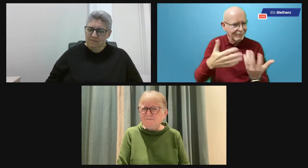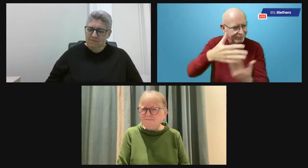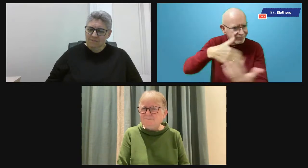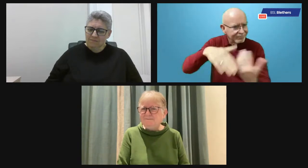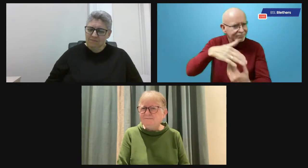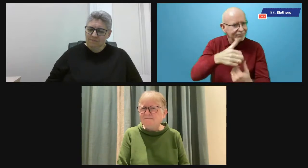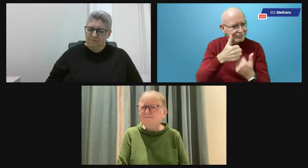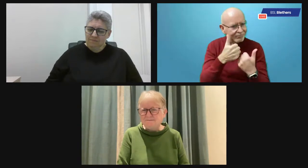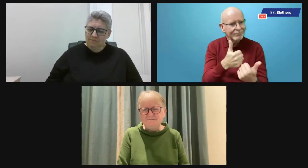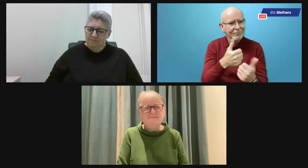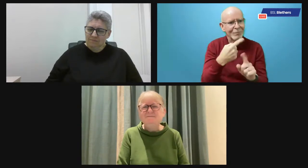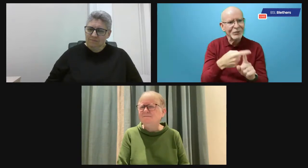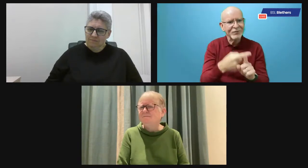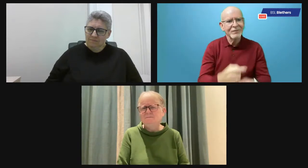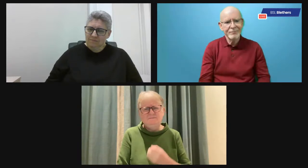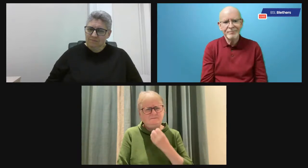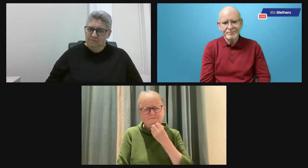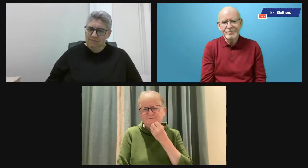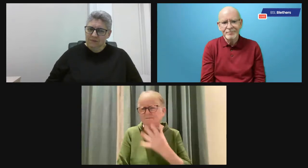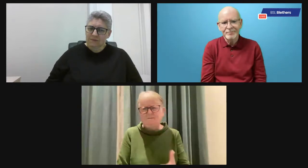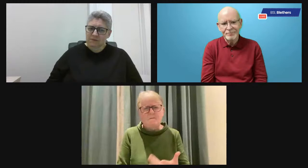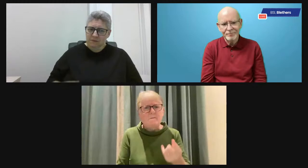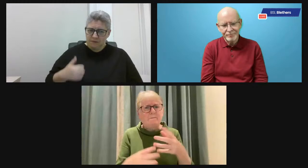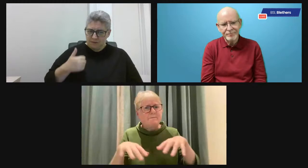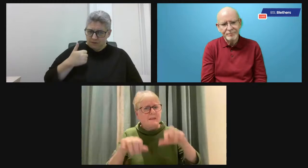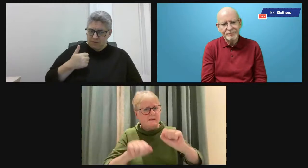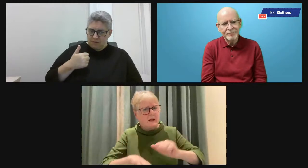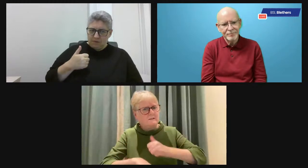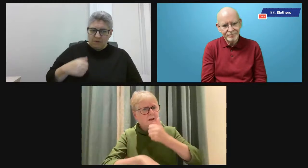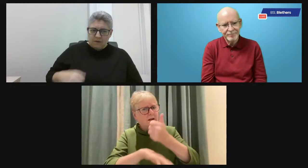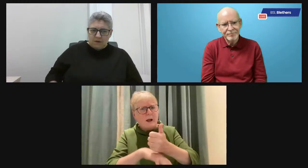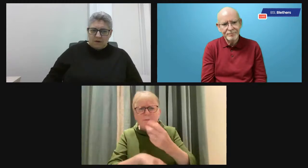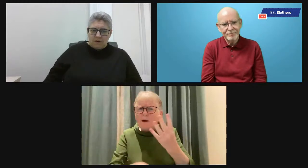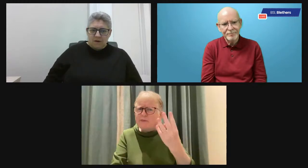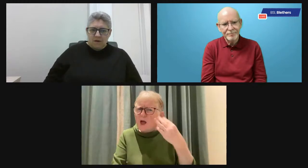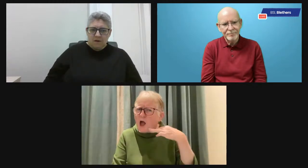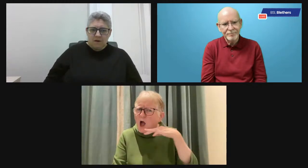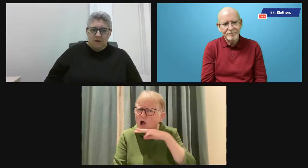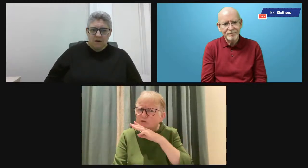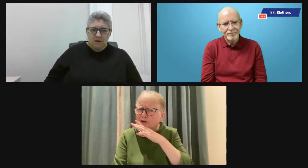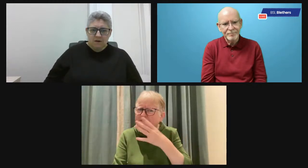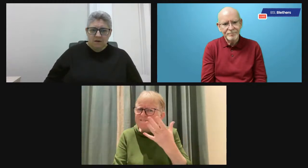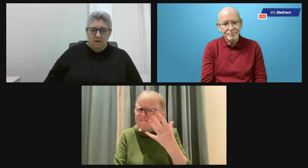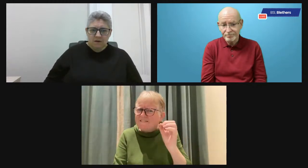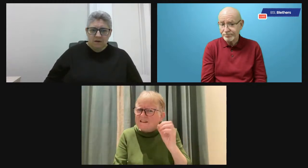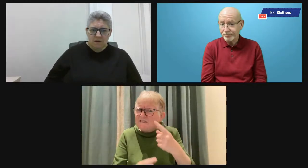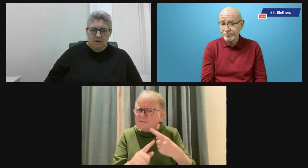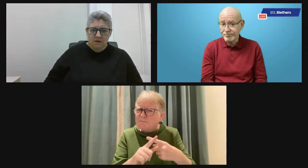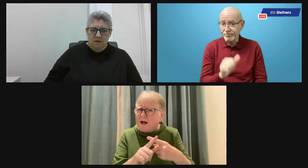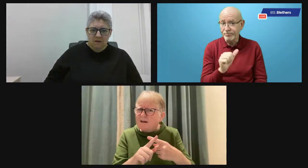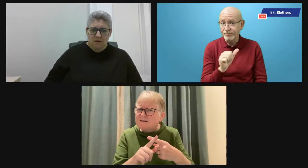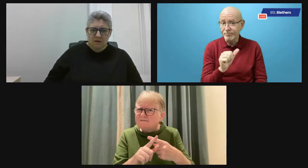Yep. now you see them together and you see them mixing and sharing everything, and it's just so positive.